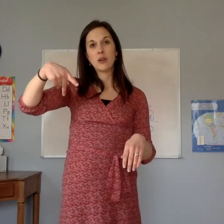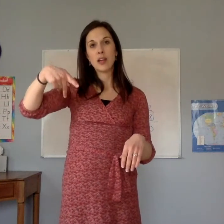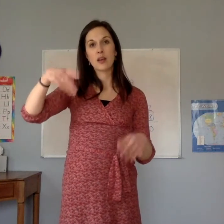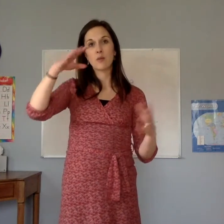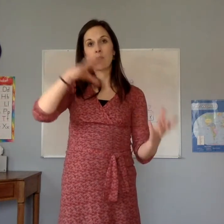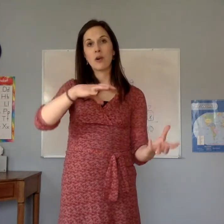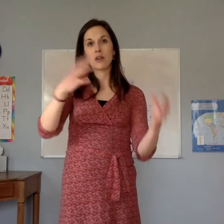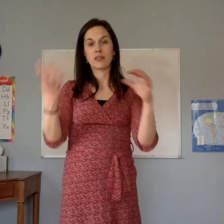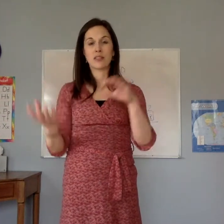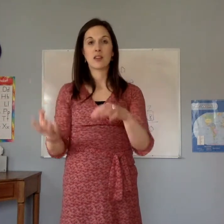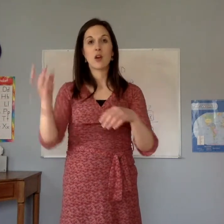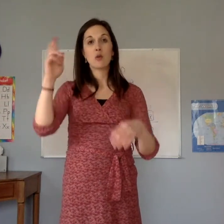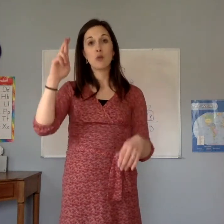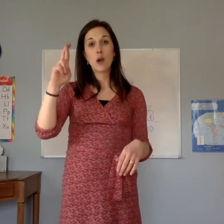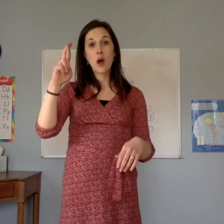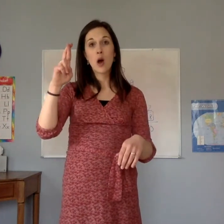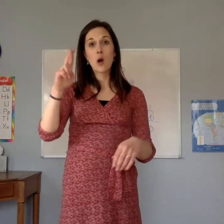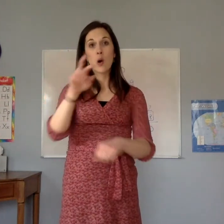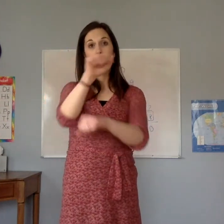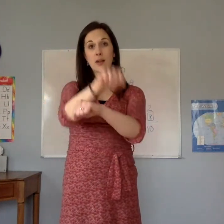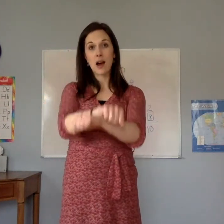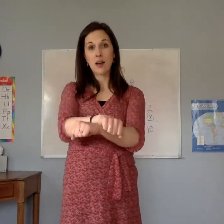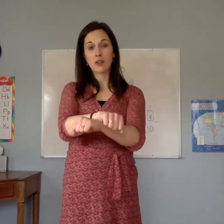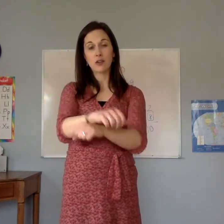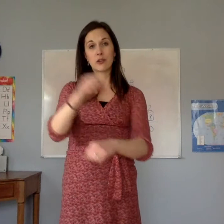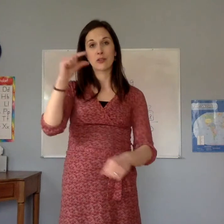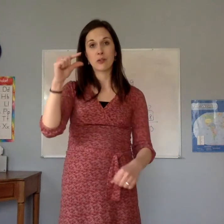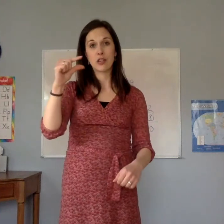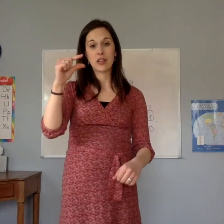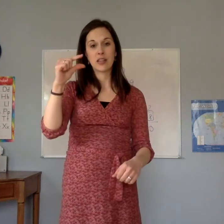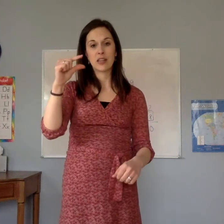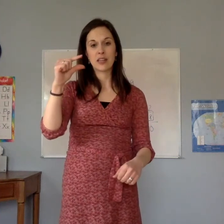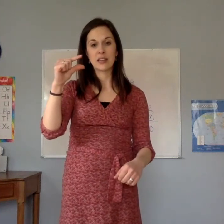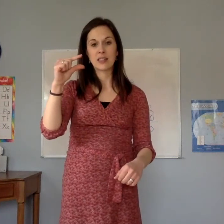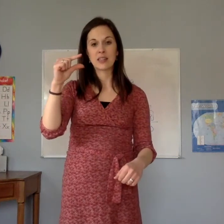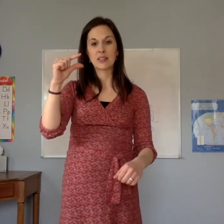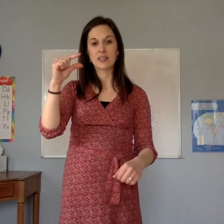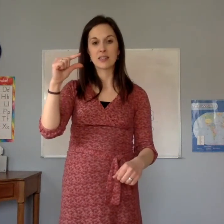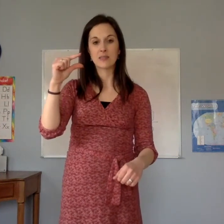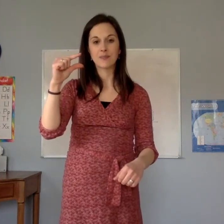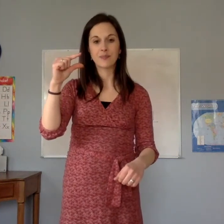Punic Wars. Rome conquers Greece.